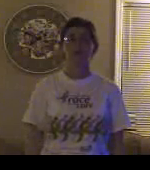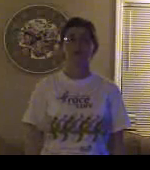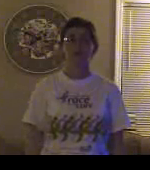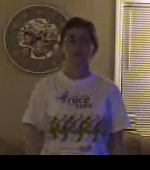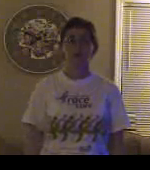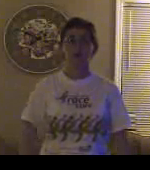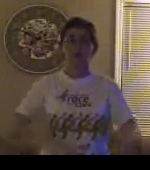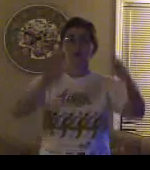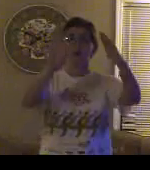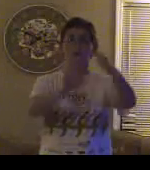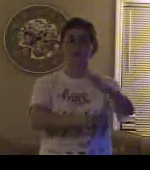people